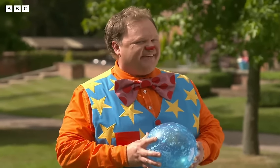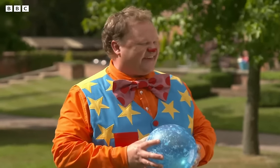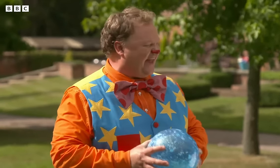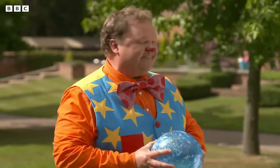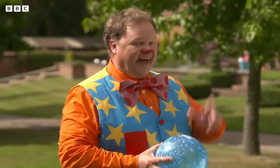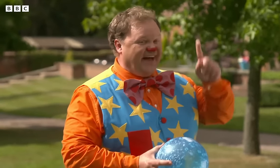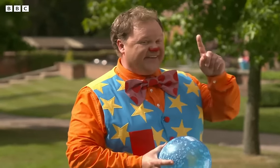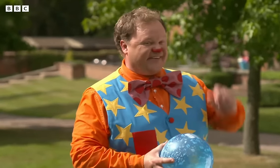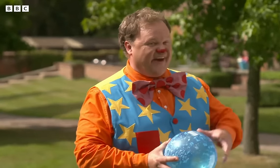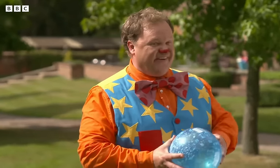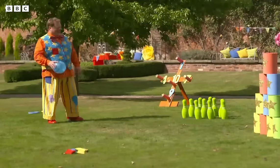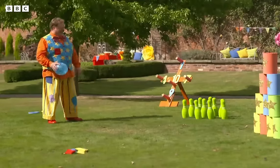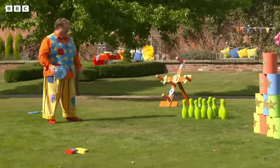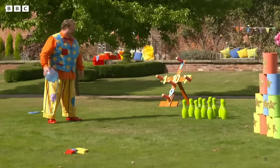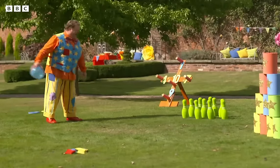easy. I'll show you.